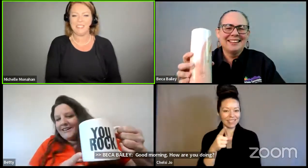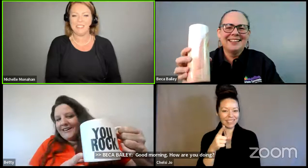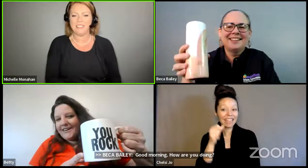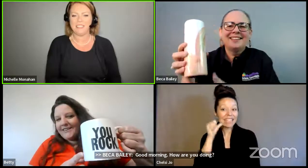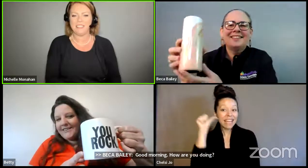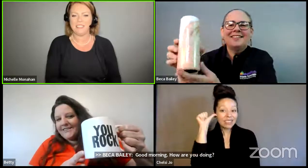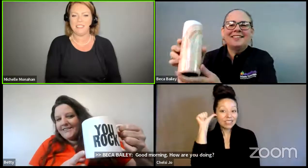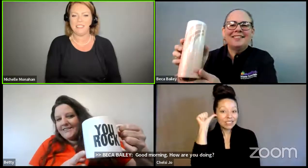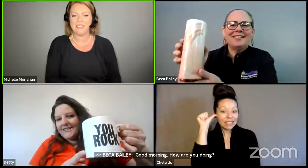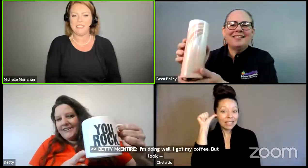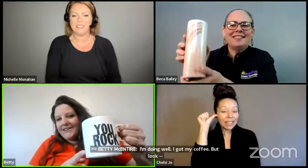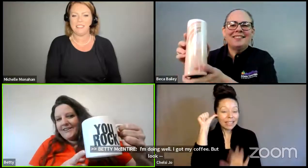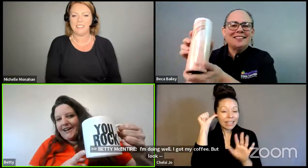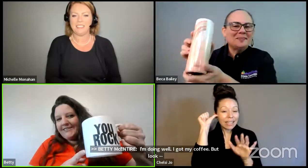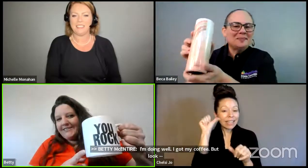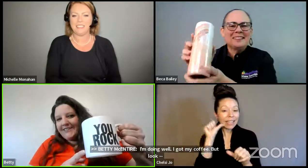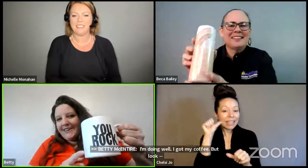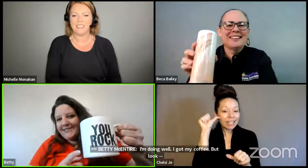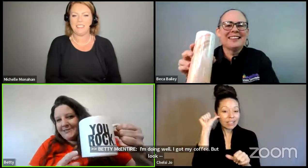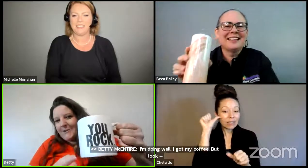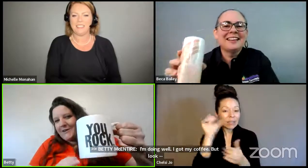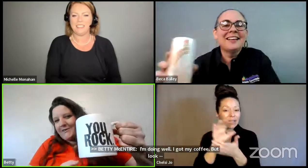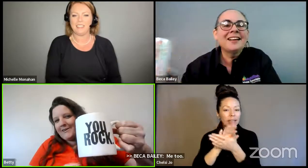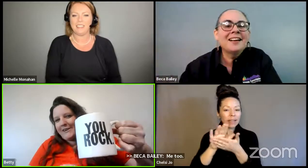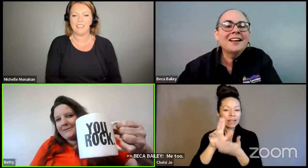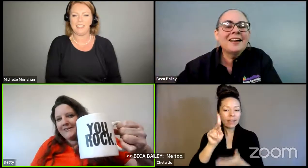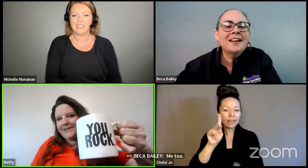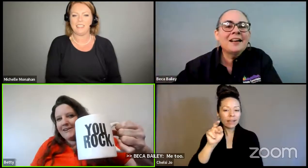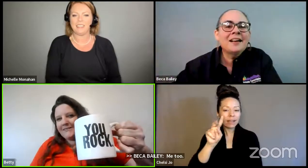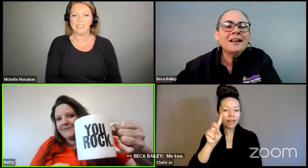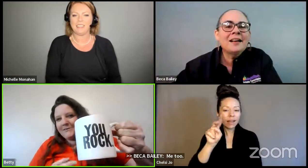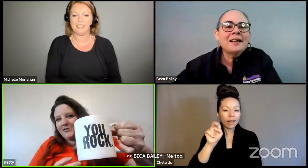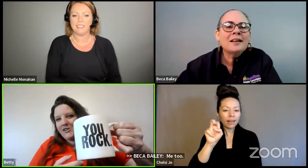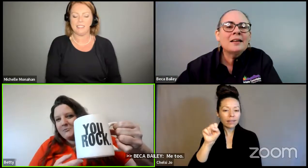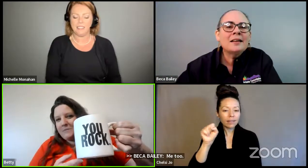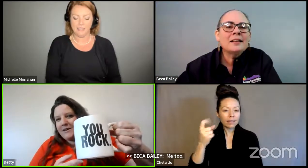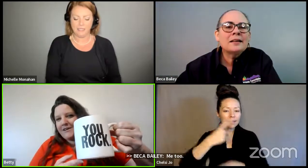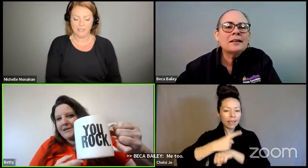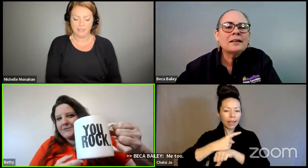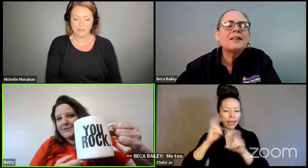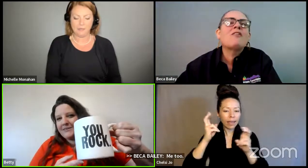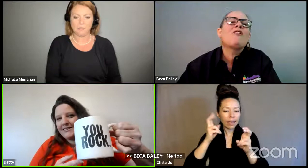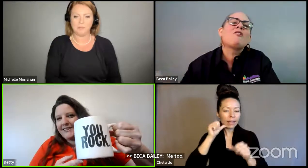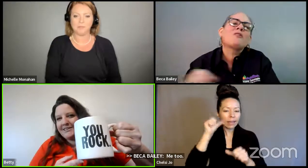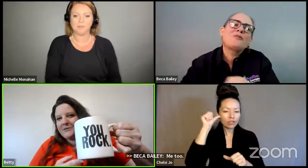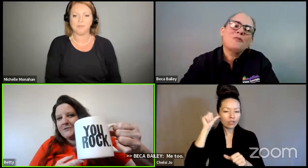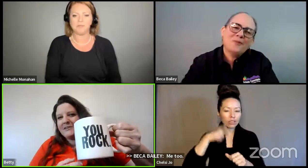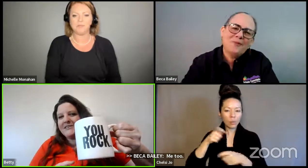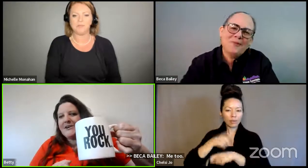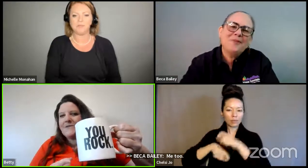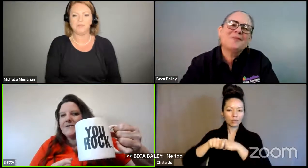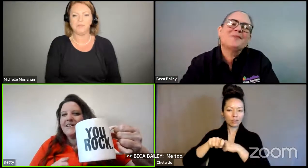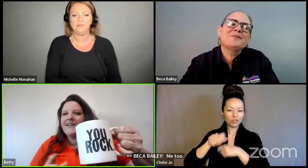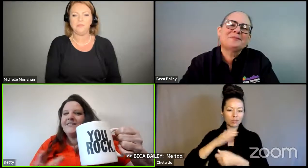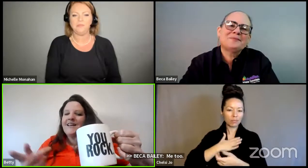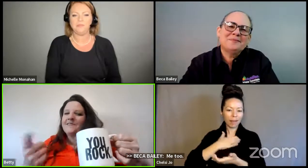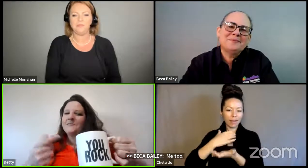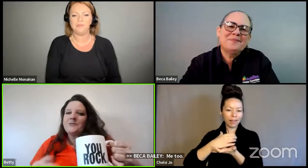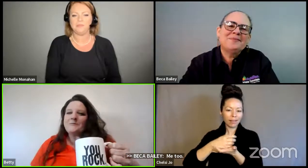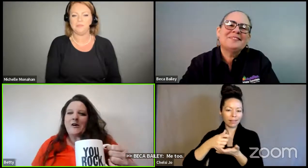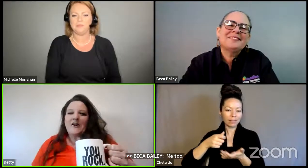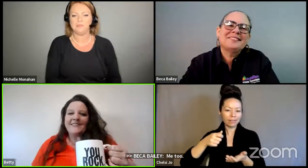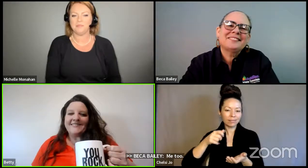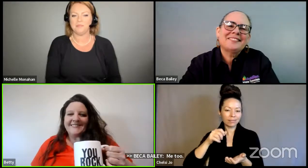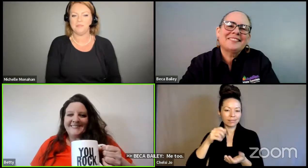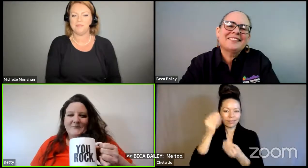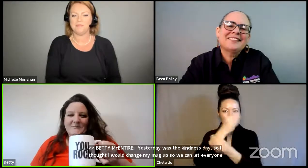was the kindness day, so I thought I would change my mug up so we can let everyone know that